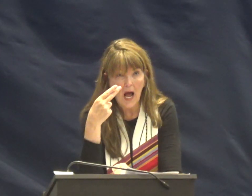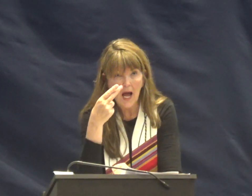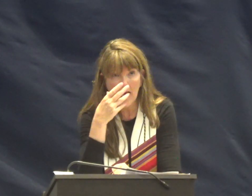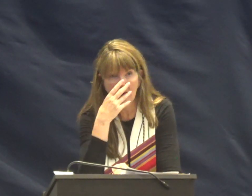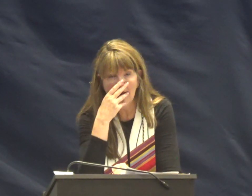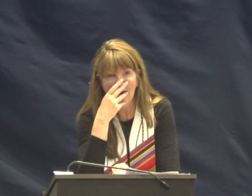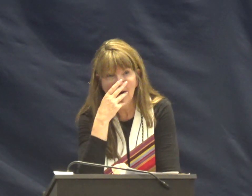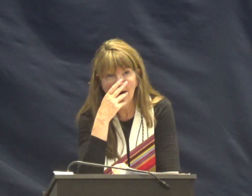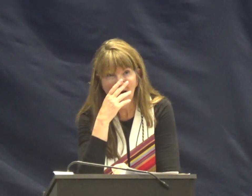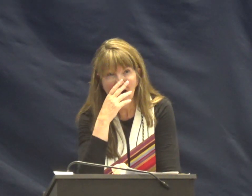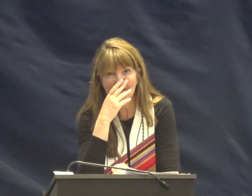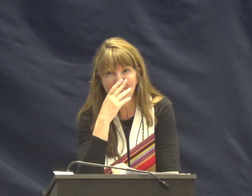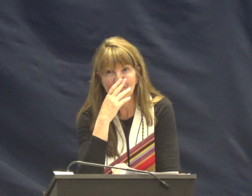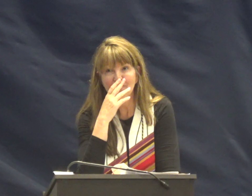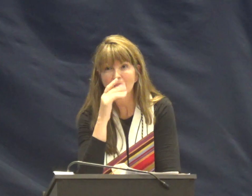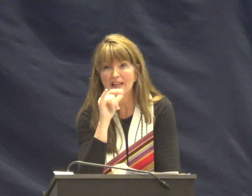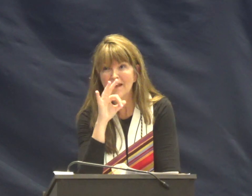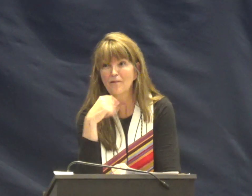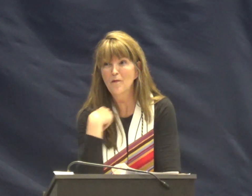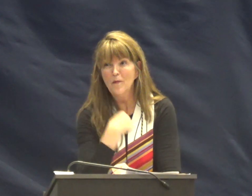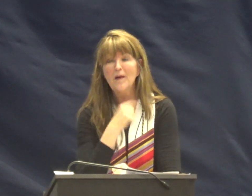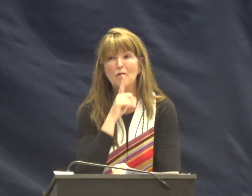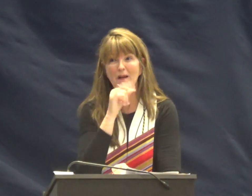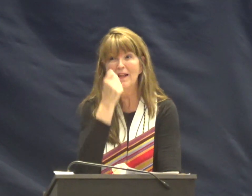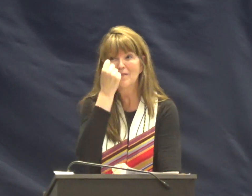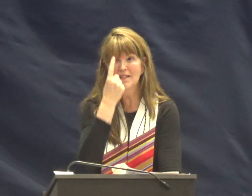I mean, God intervened and saved Nineveh.